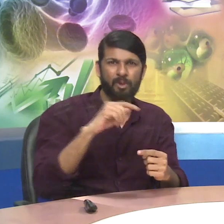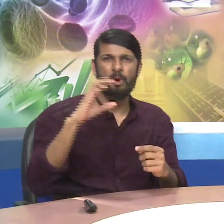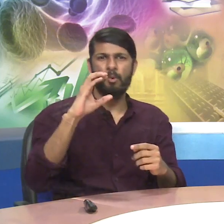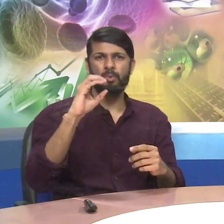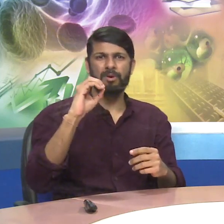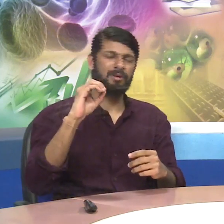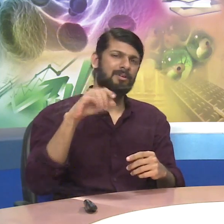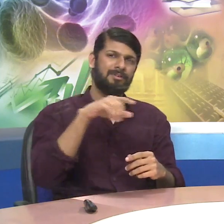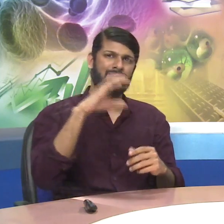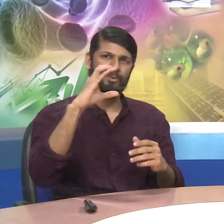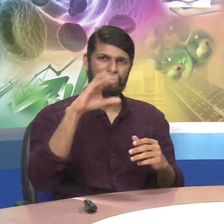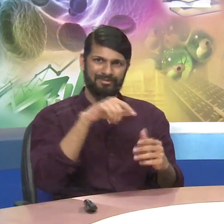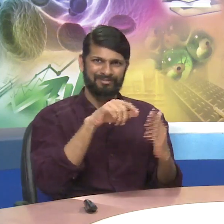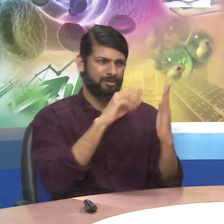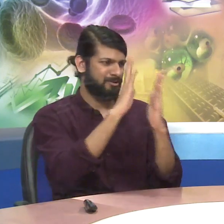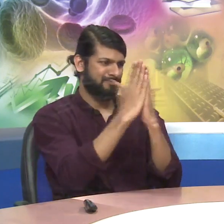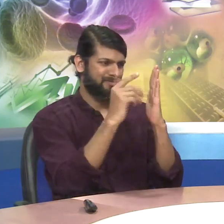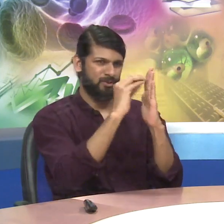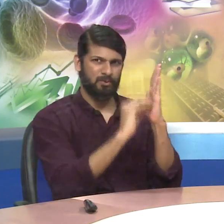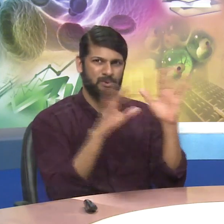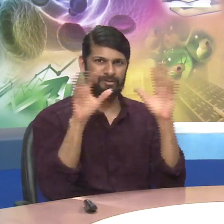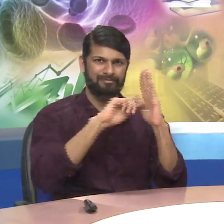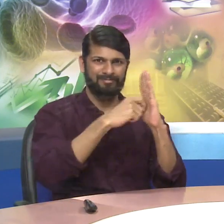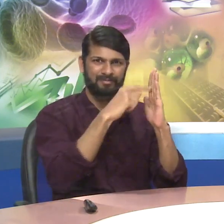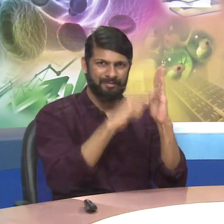The objective of the commission